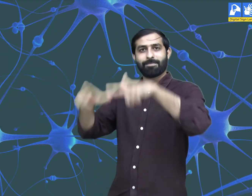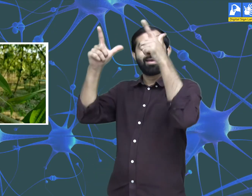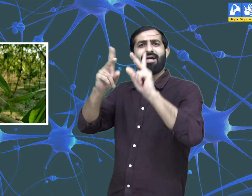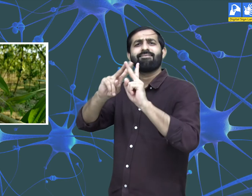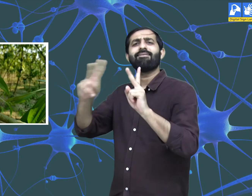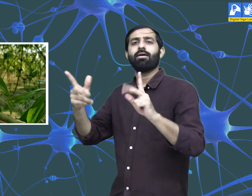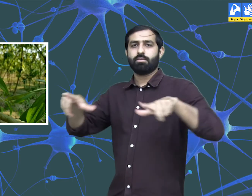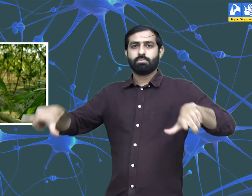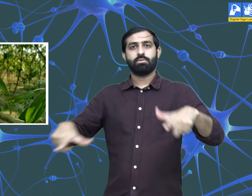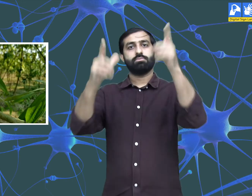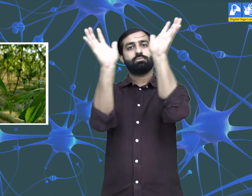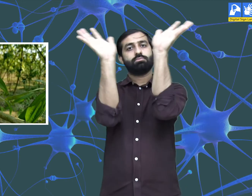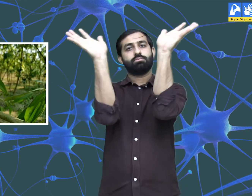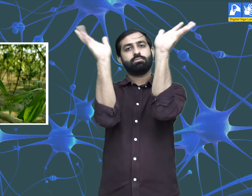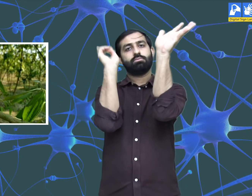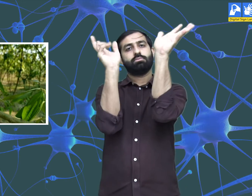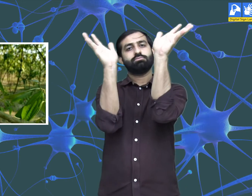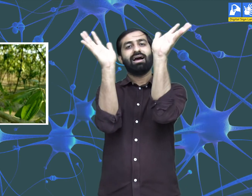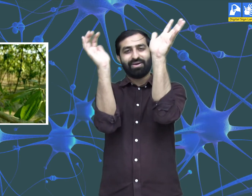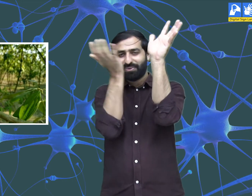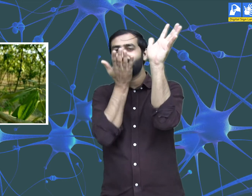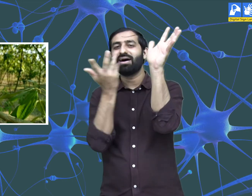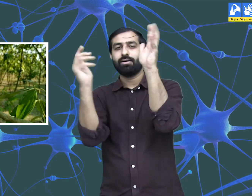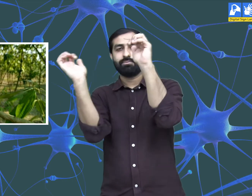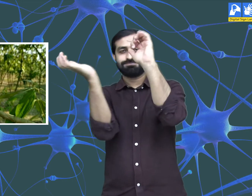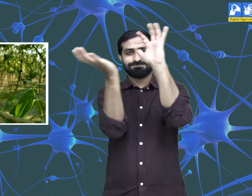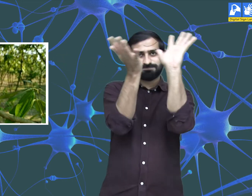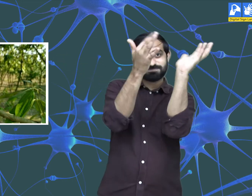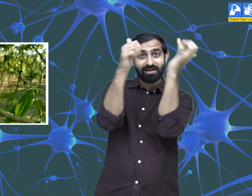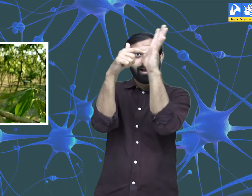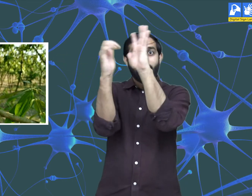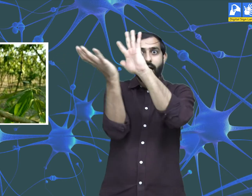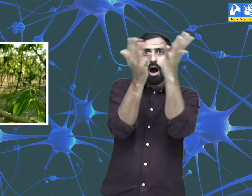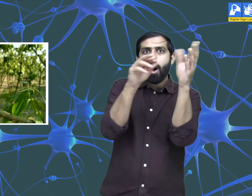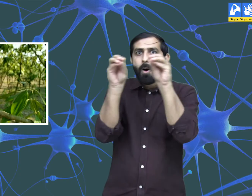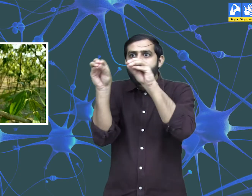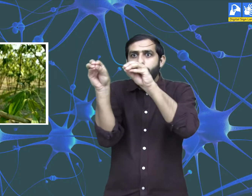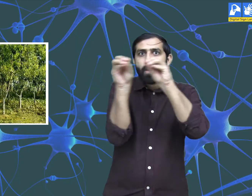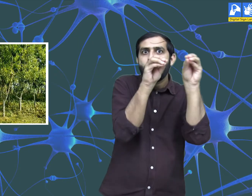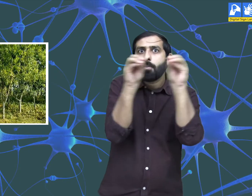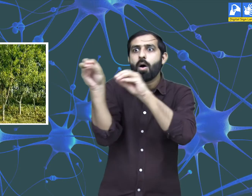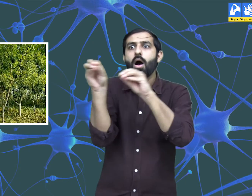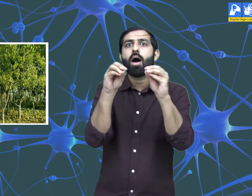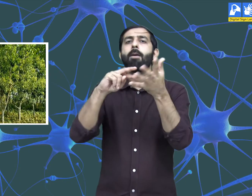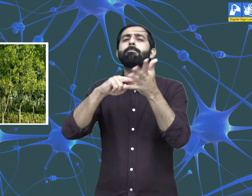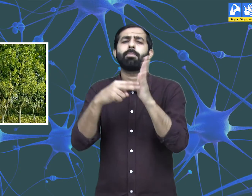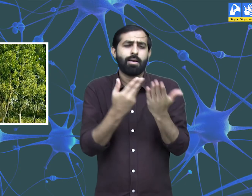Trees also have movement. Strong winds cause trees to sway, pulling and stretching their